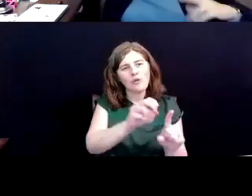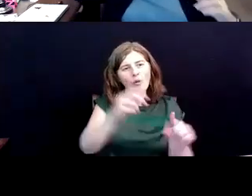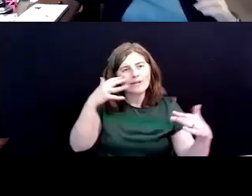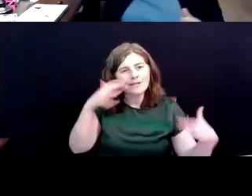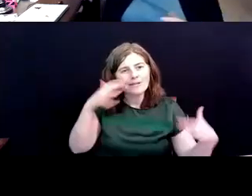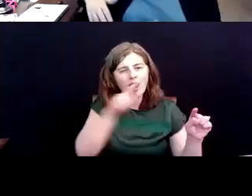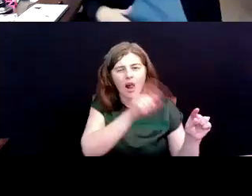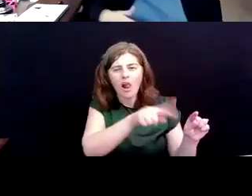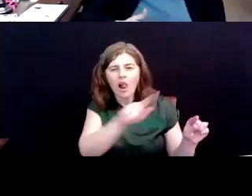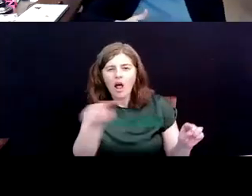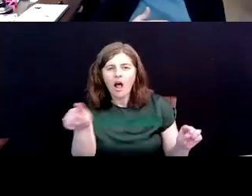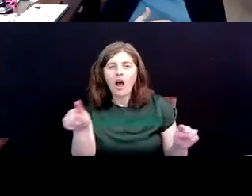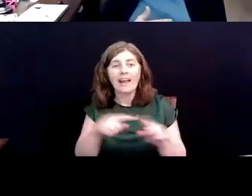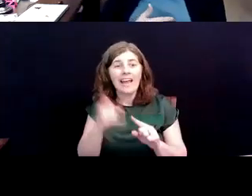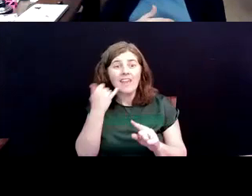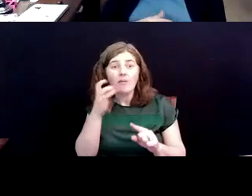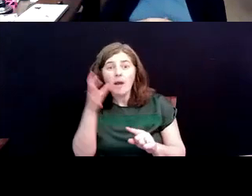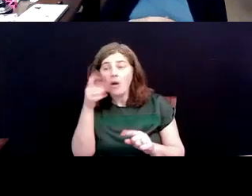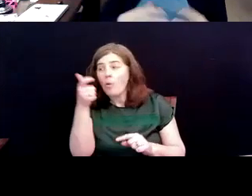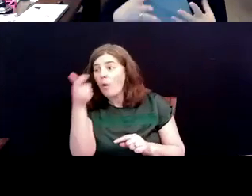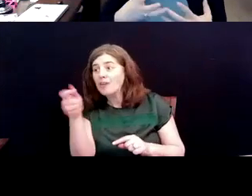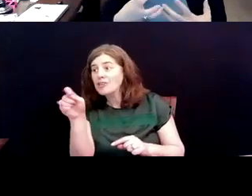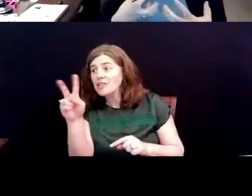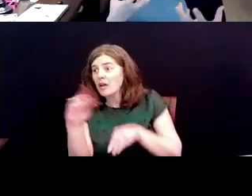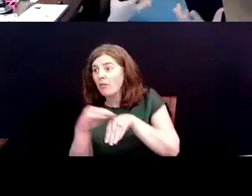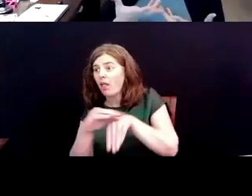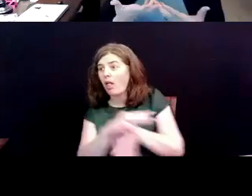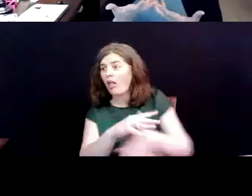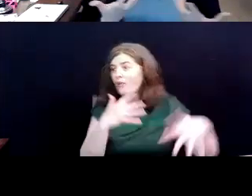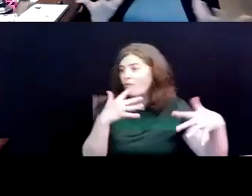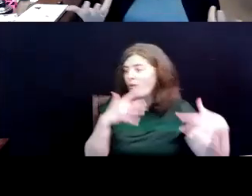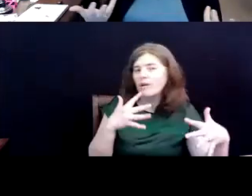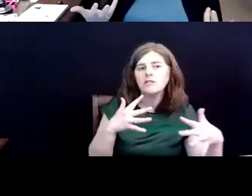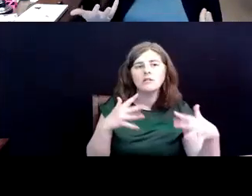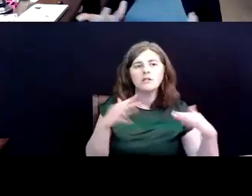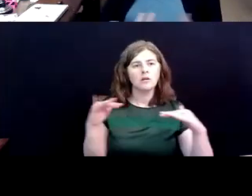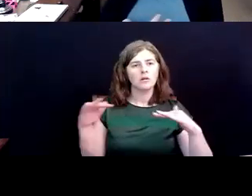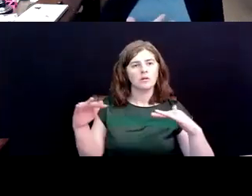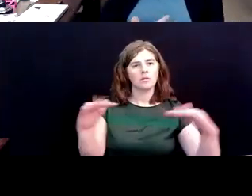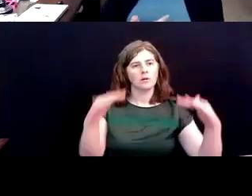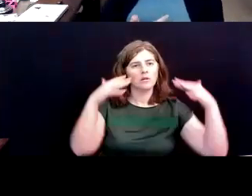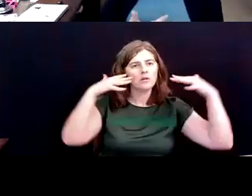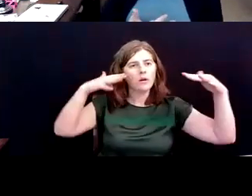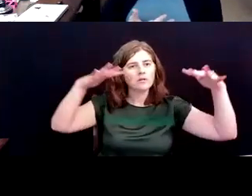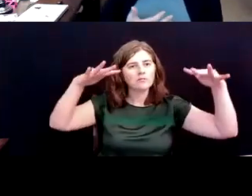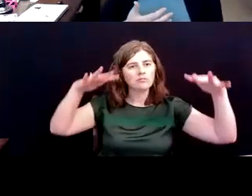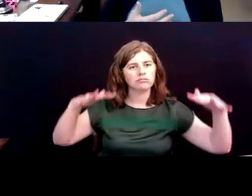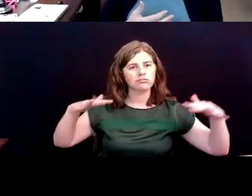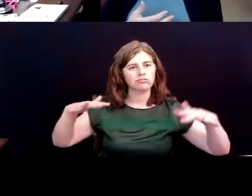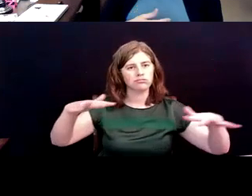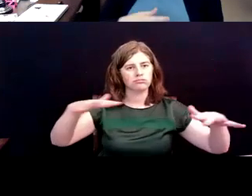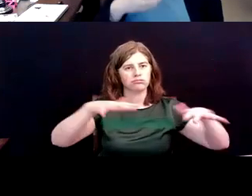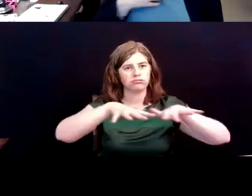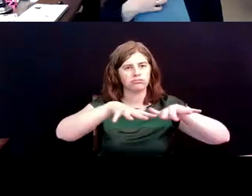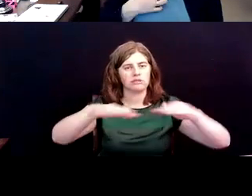that. Or again, if you've got a parent up watching TV, just kind of normalizing or equalizing that noise can be very, very helpful, because